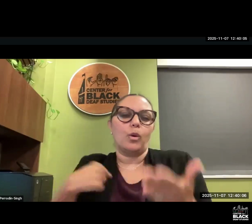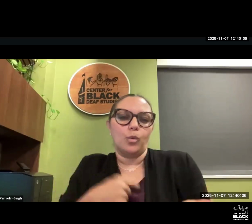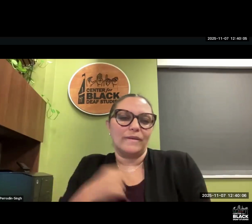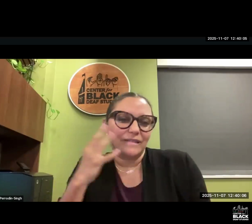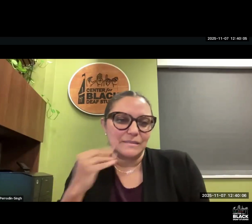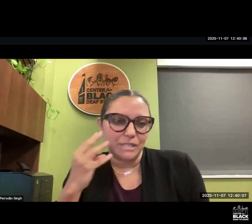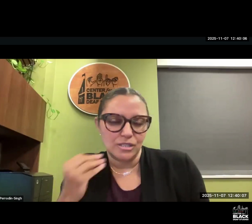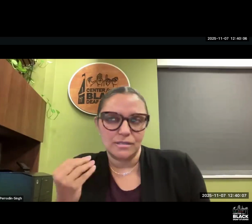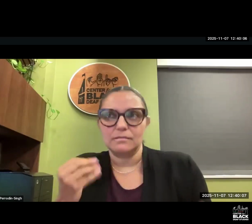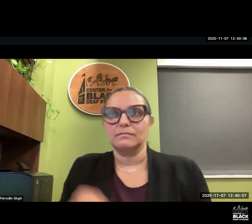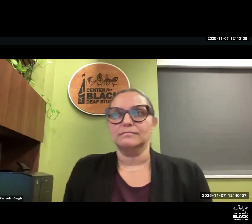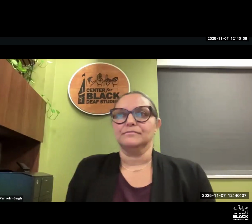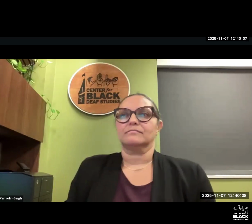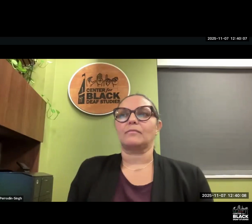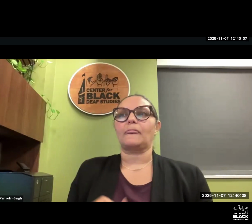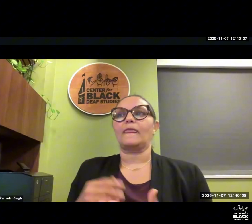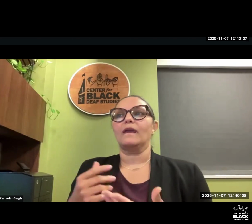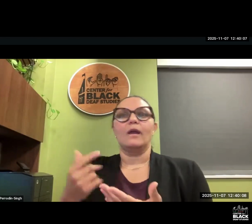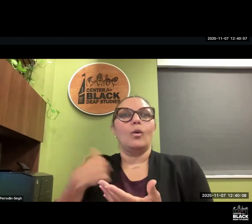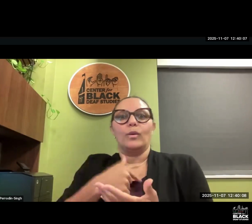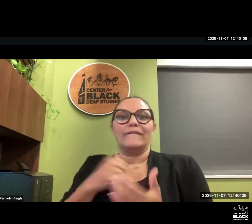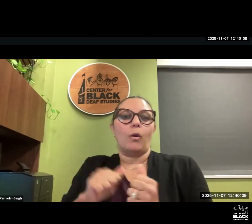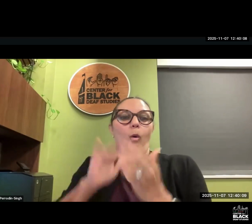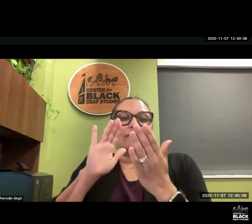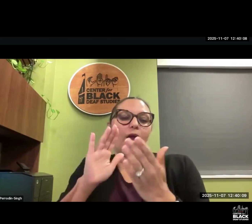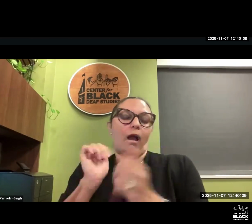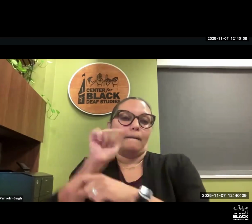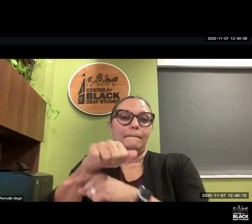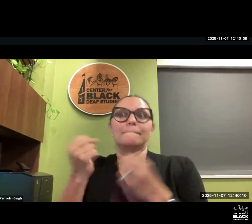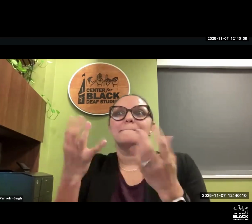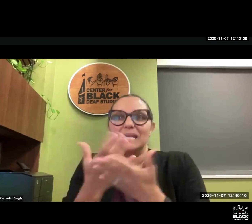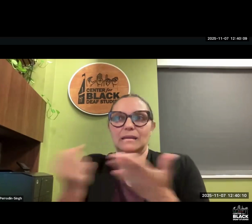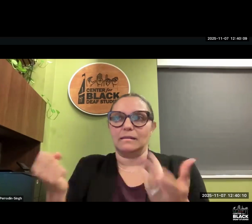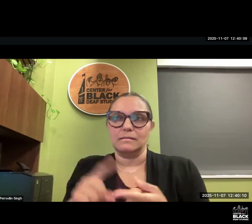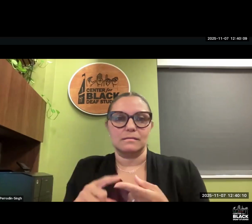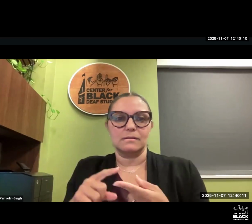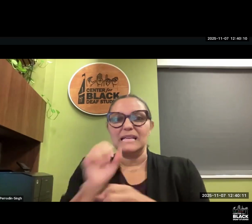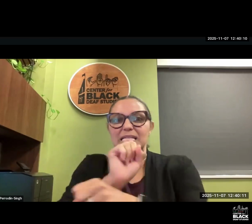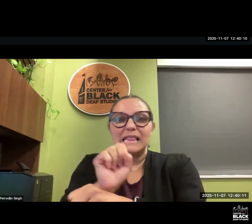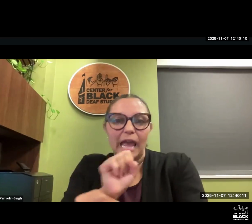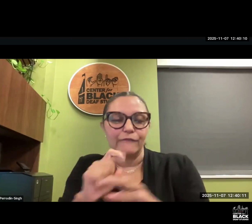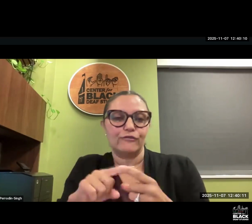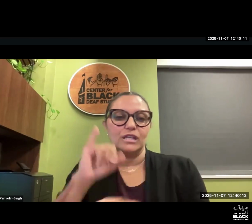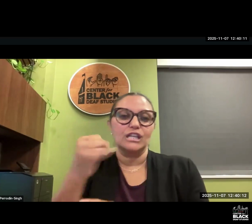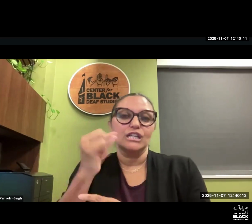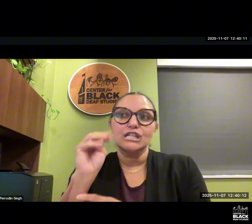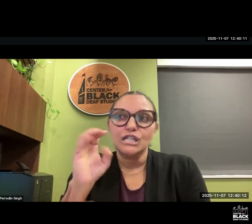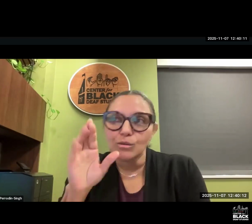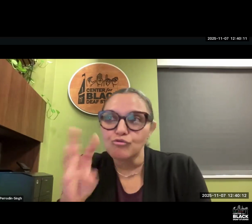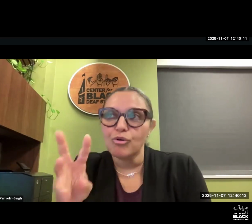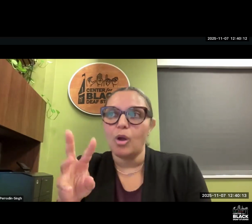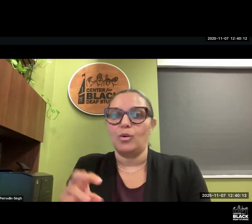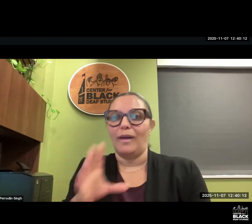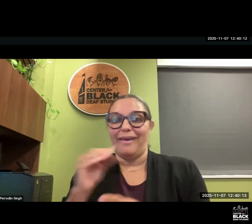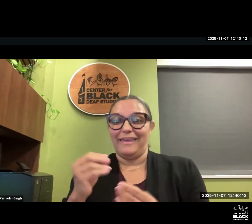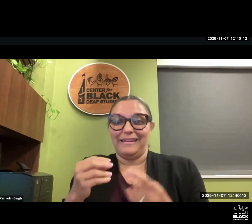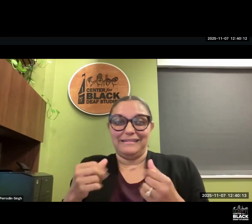And Black deaf people are strong, even though we overcome so many experiences. And we've overcome so many things, such as slavery,